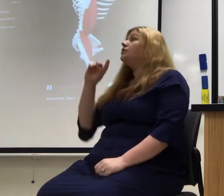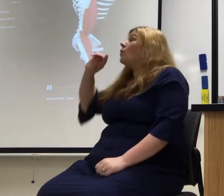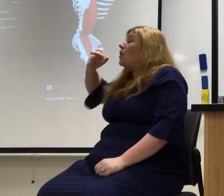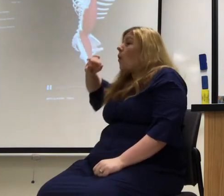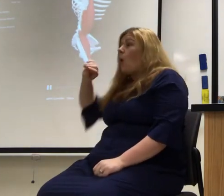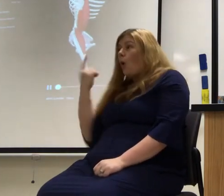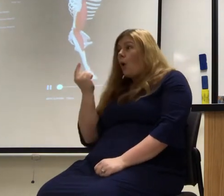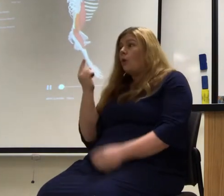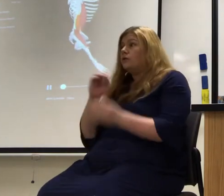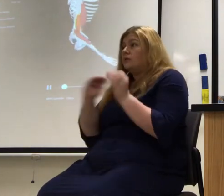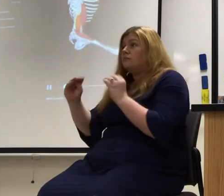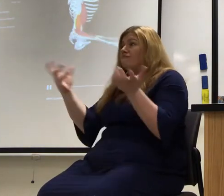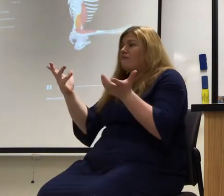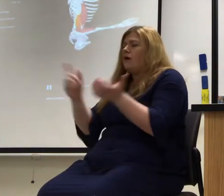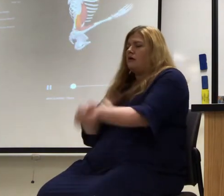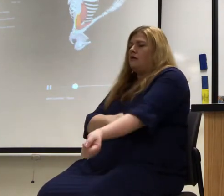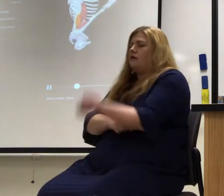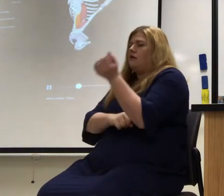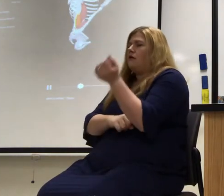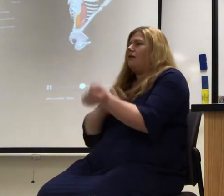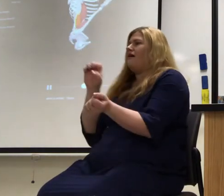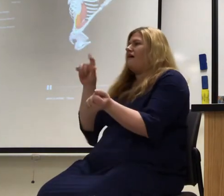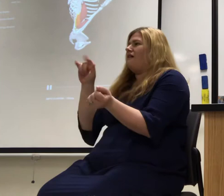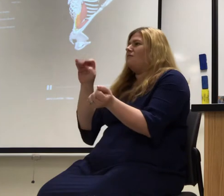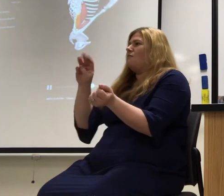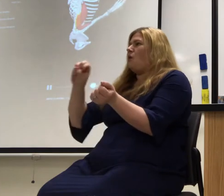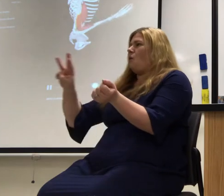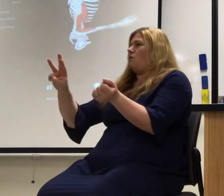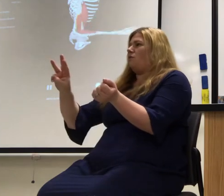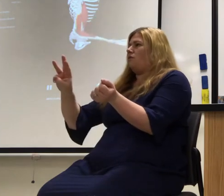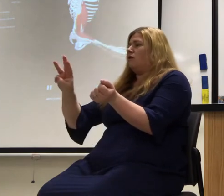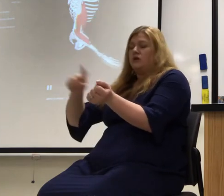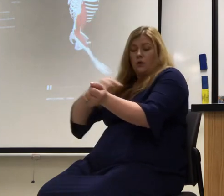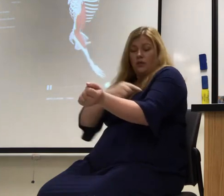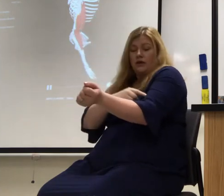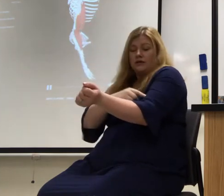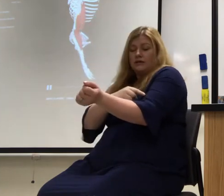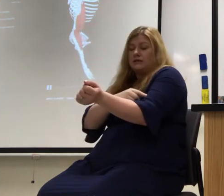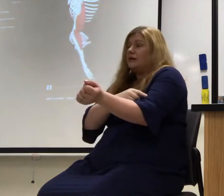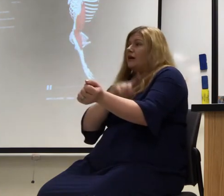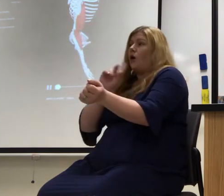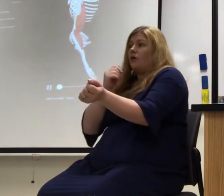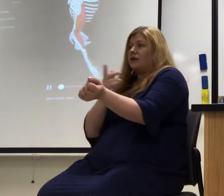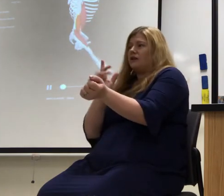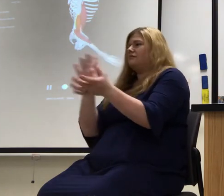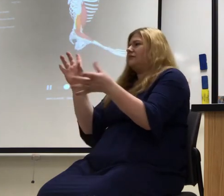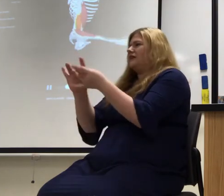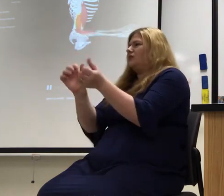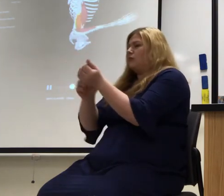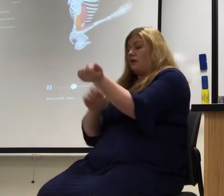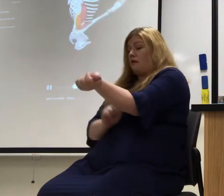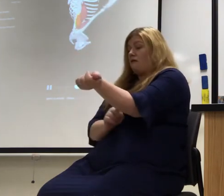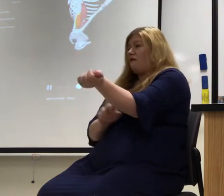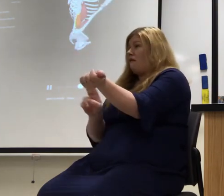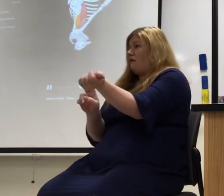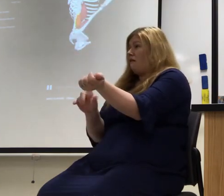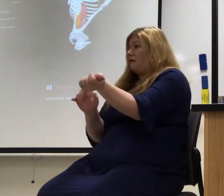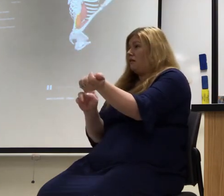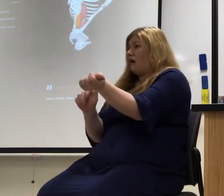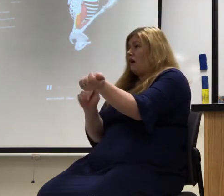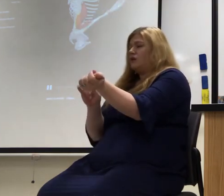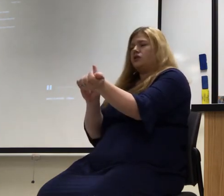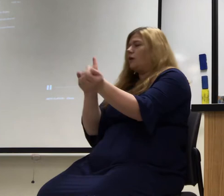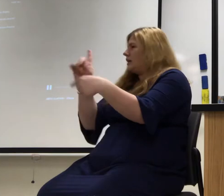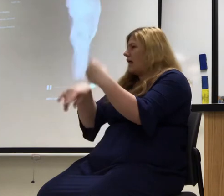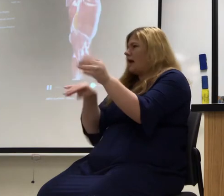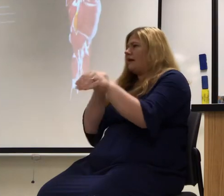It attaches to the ulna. It cannot affect pronation or supination if you attach to the ulna. And the